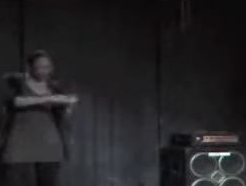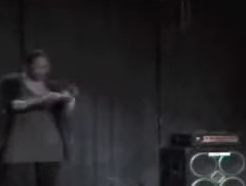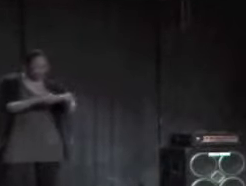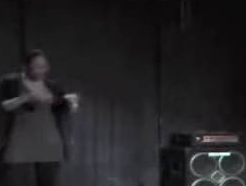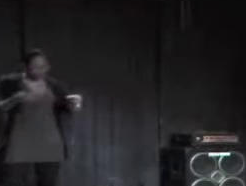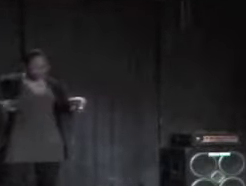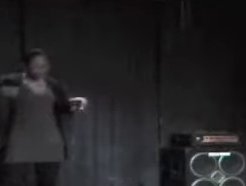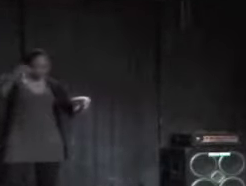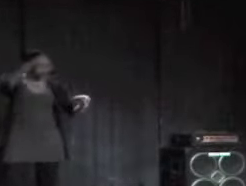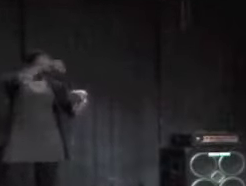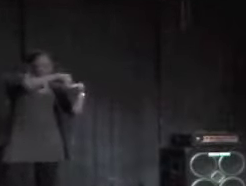Make myself a sandwich.